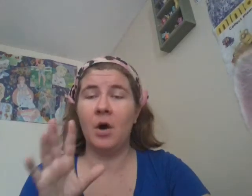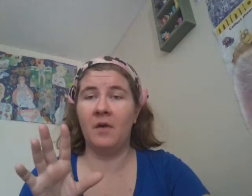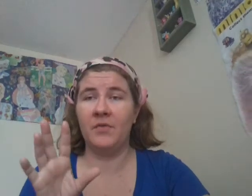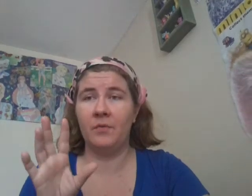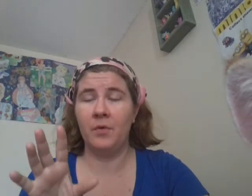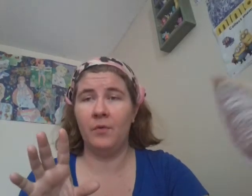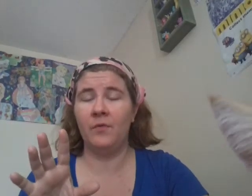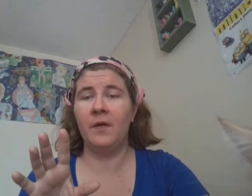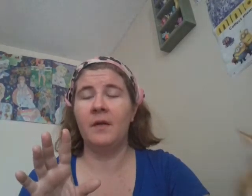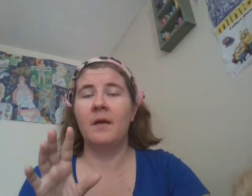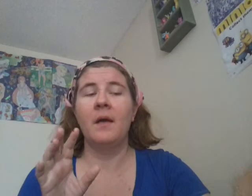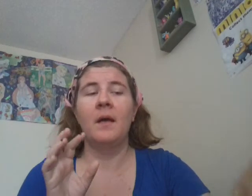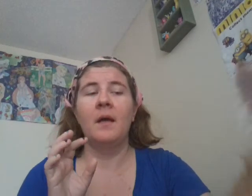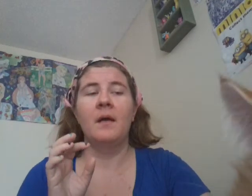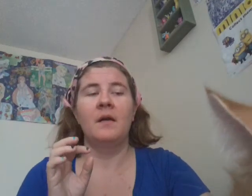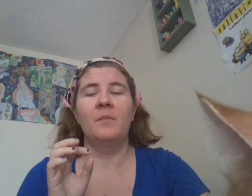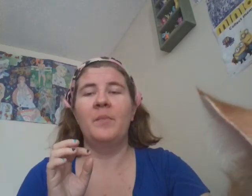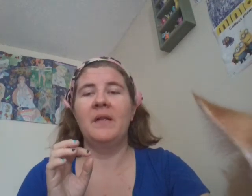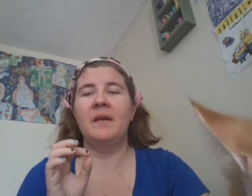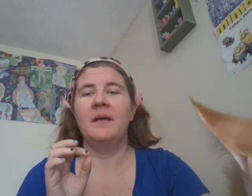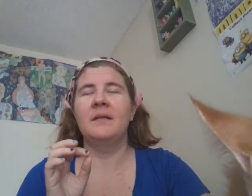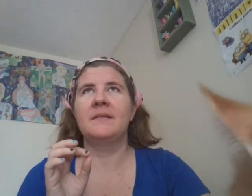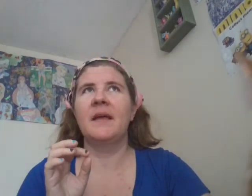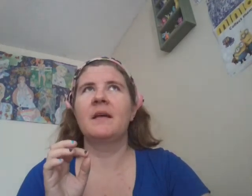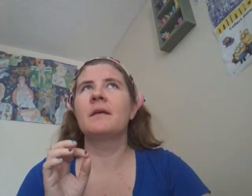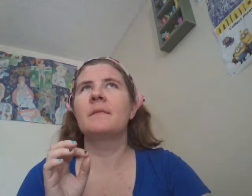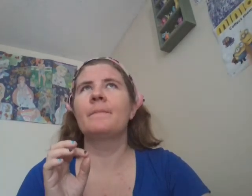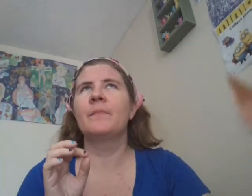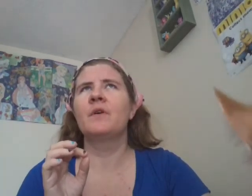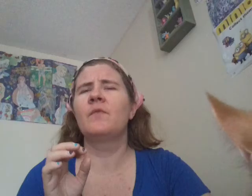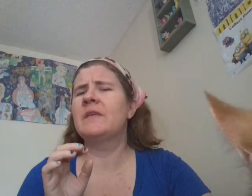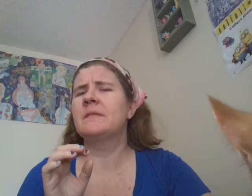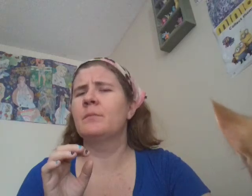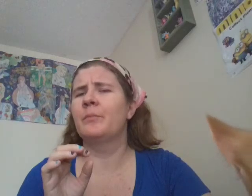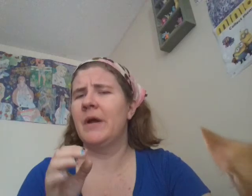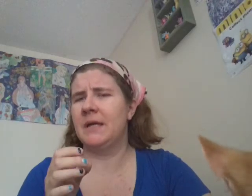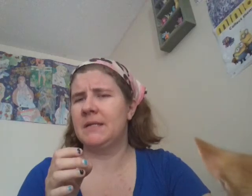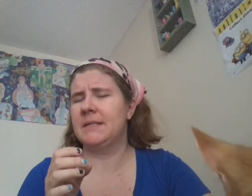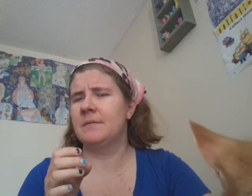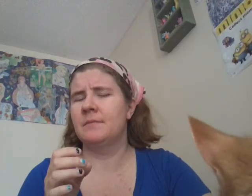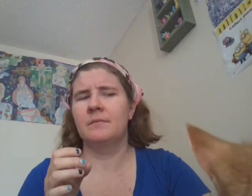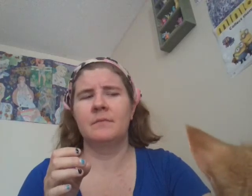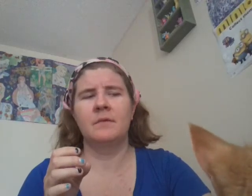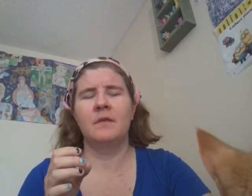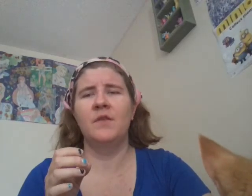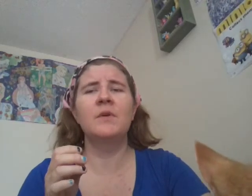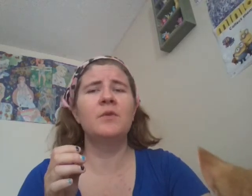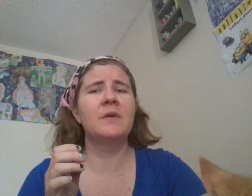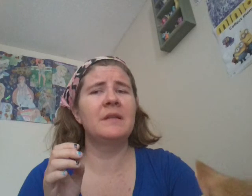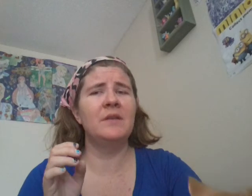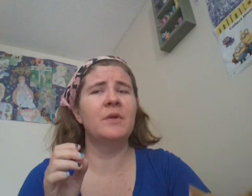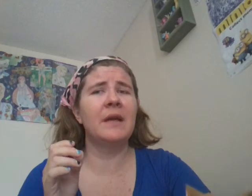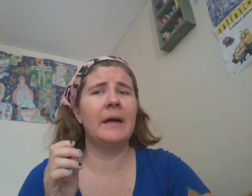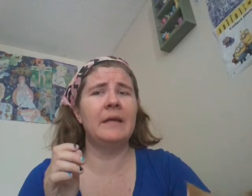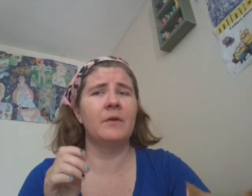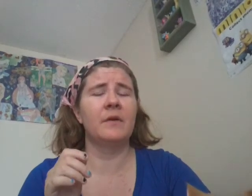you cough to remove. But, it's like their voice breaks. You can kind of hear